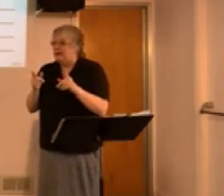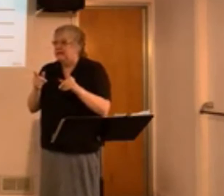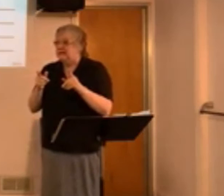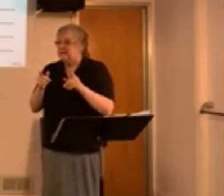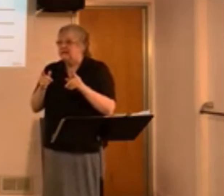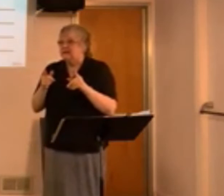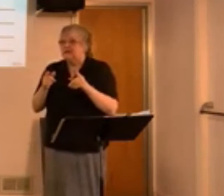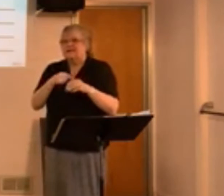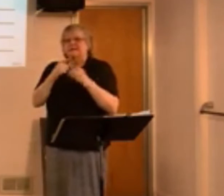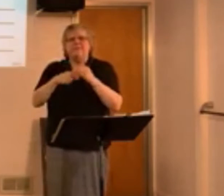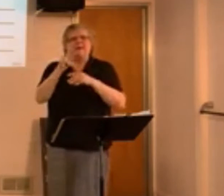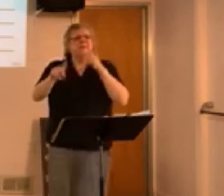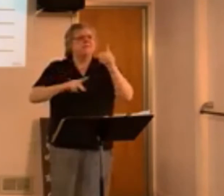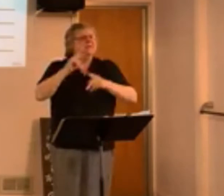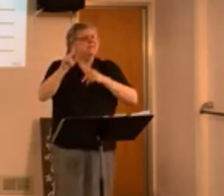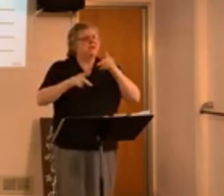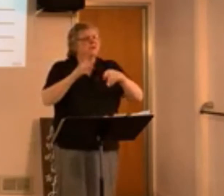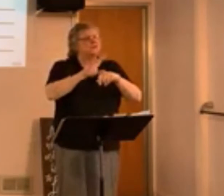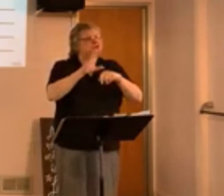it's about the people.